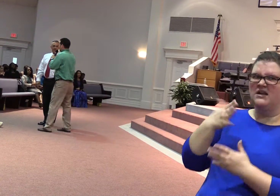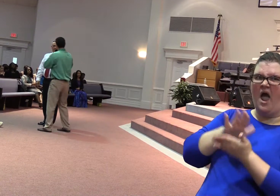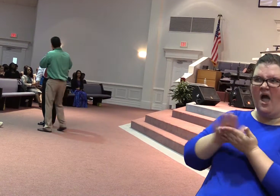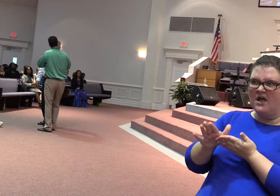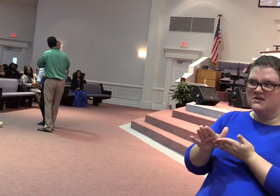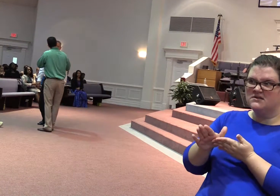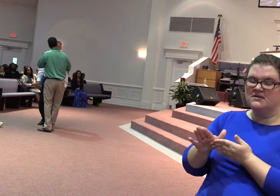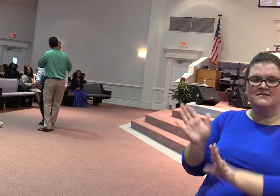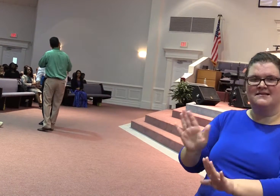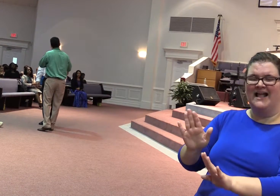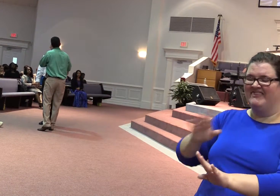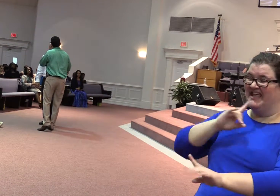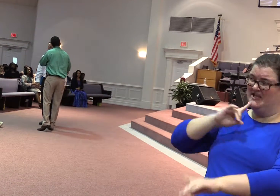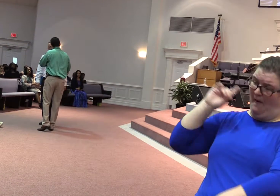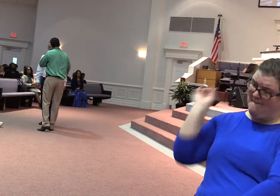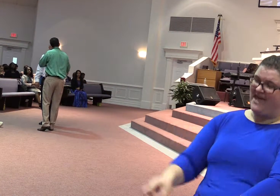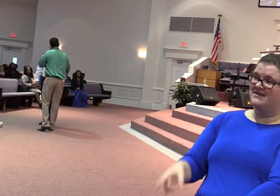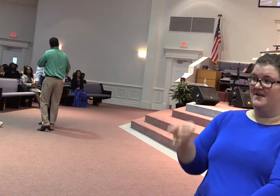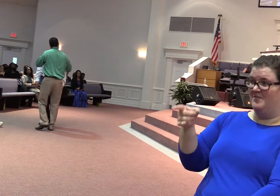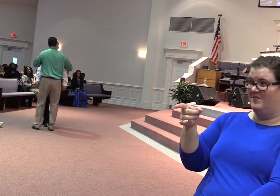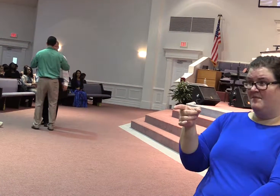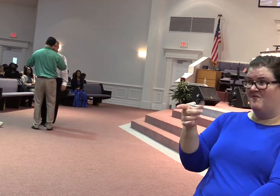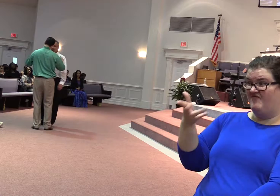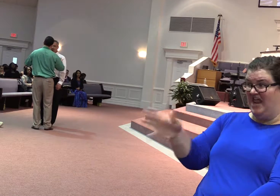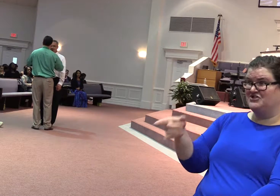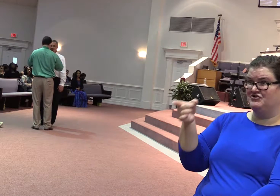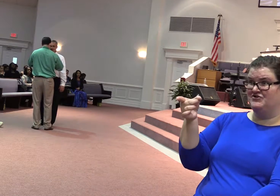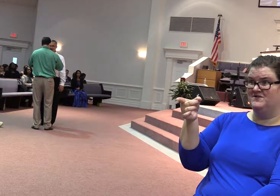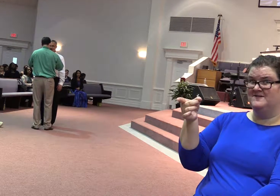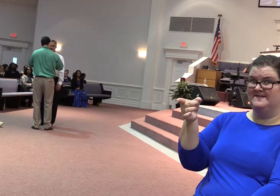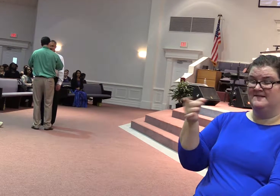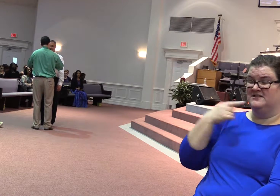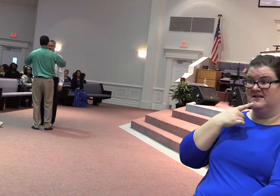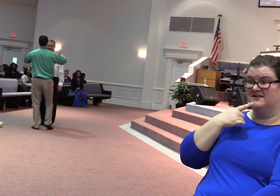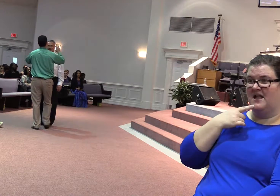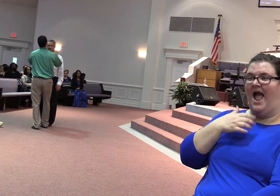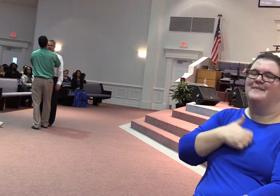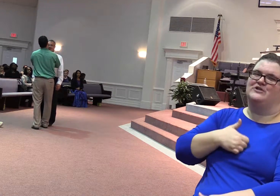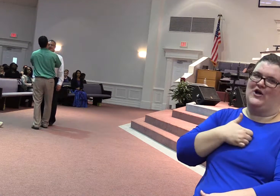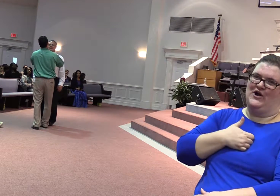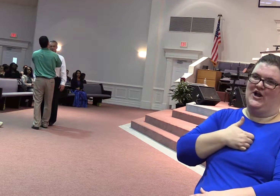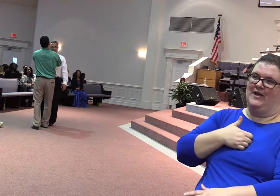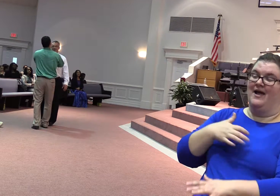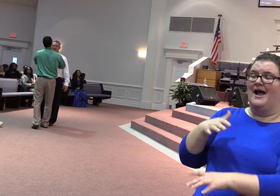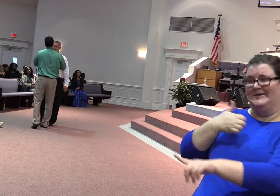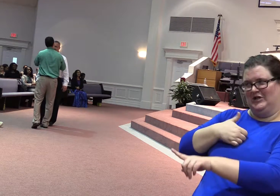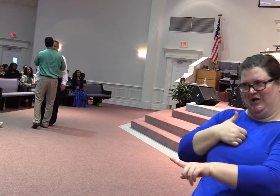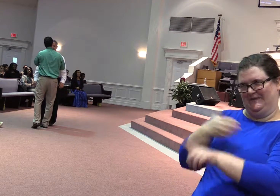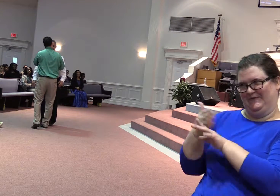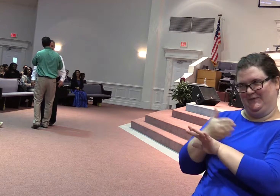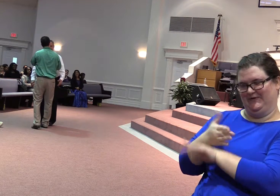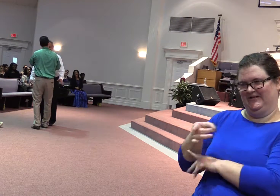Come on. They straightly commanded them. That's right. I'm sorry, okay? Well, they grabbed